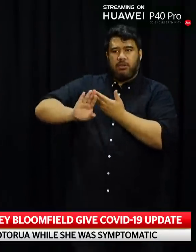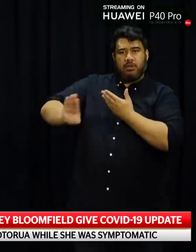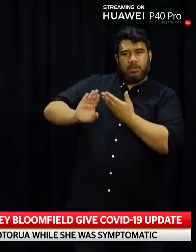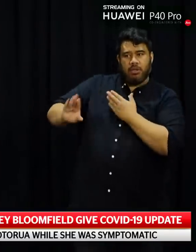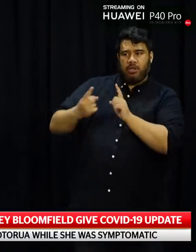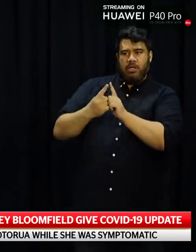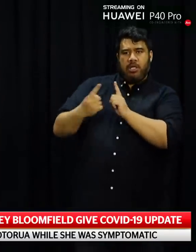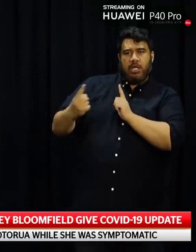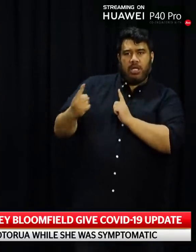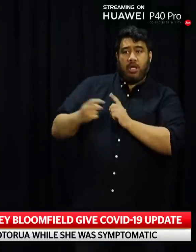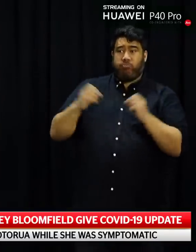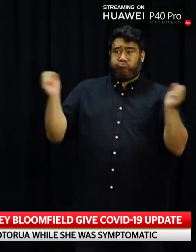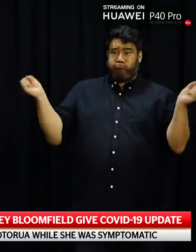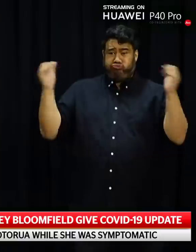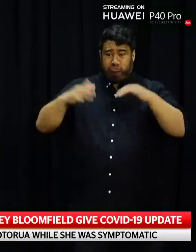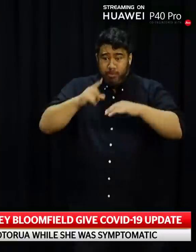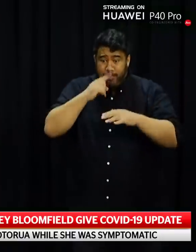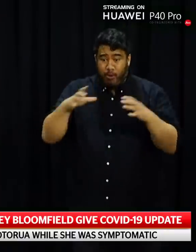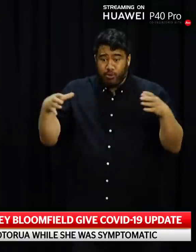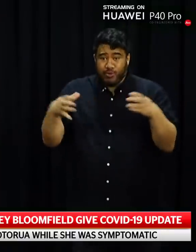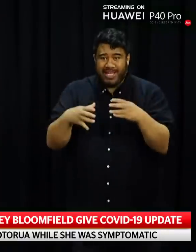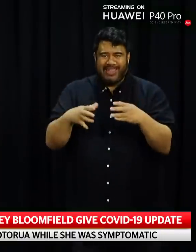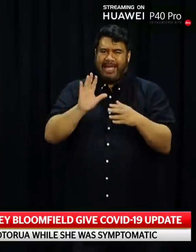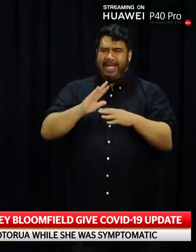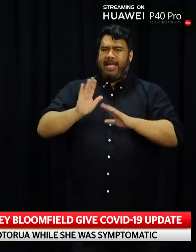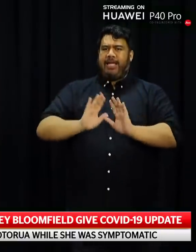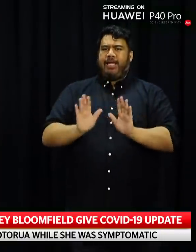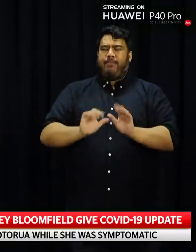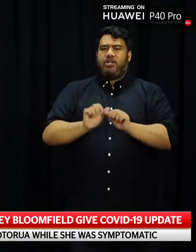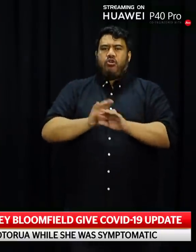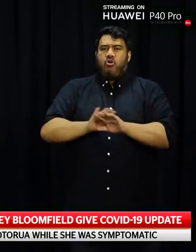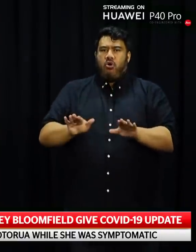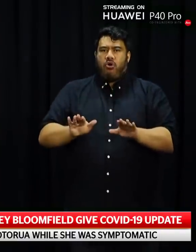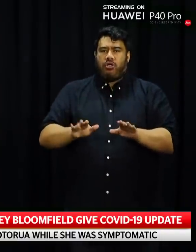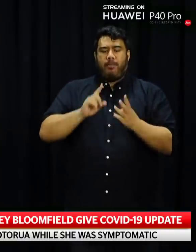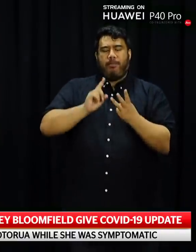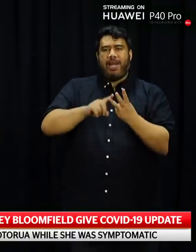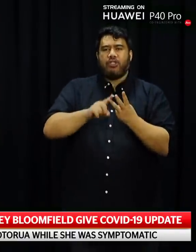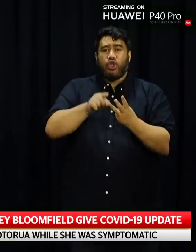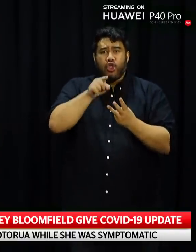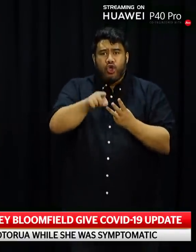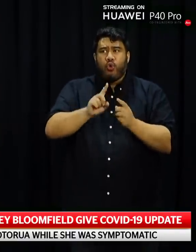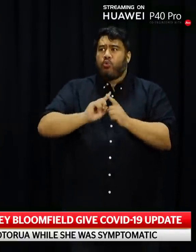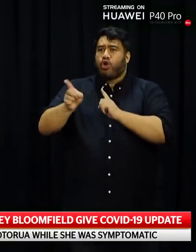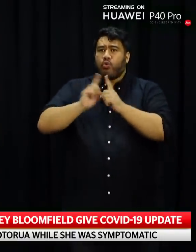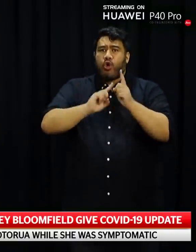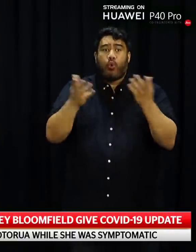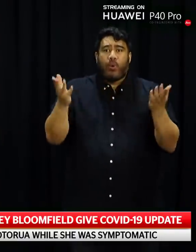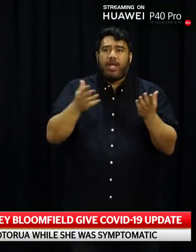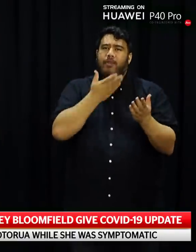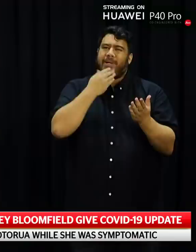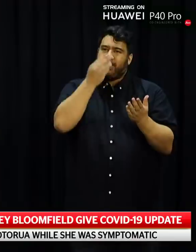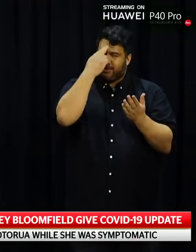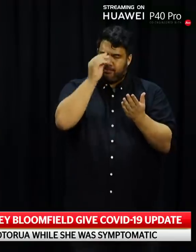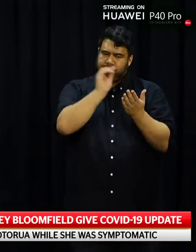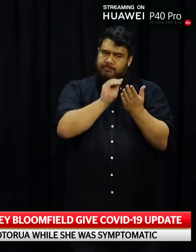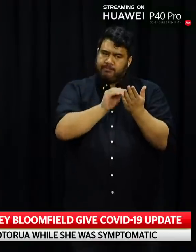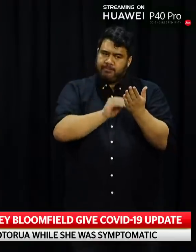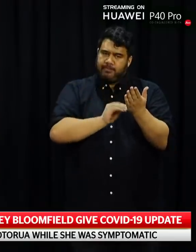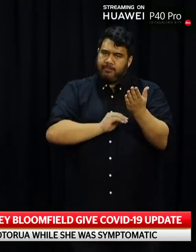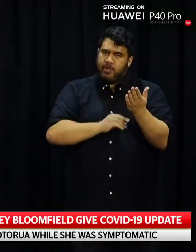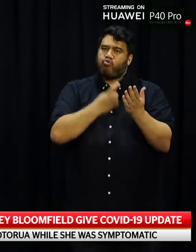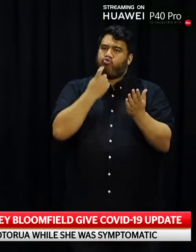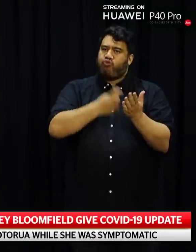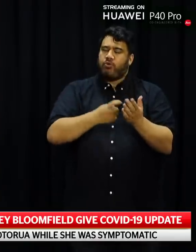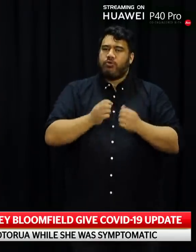on mass gatherings again, and we're asking everyone to keep track of where they have been. Some may ask why it is that we